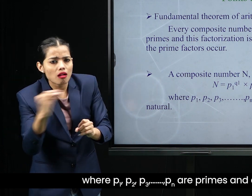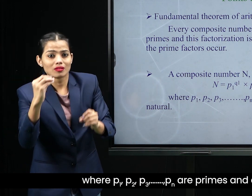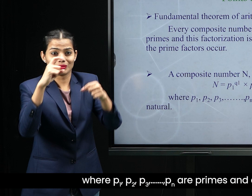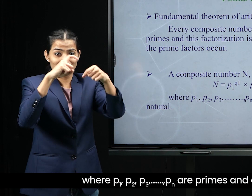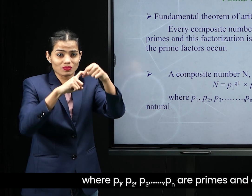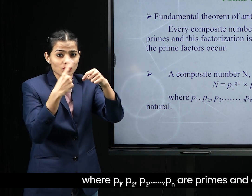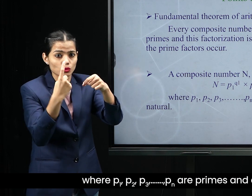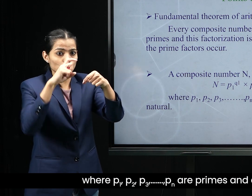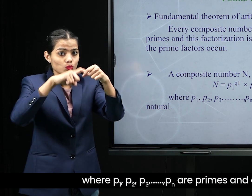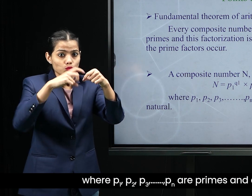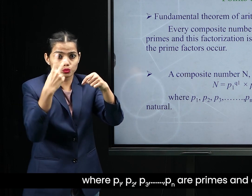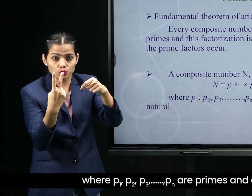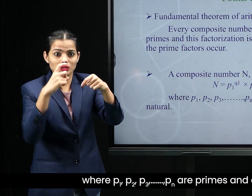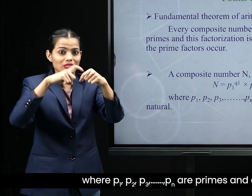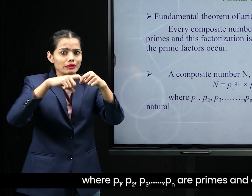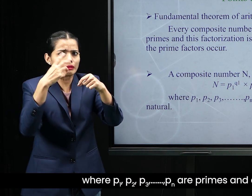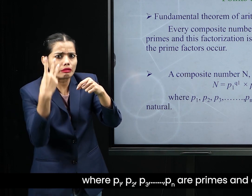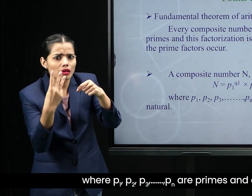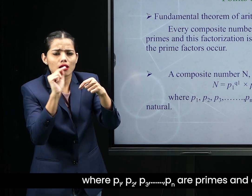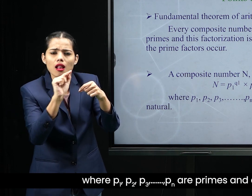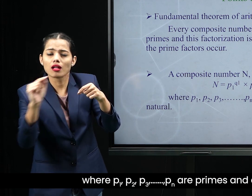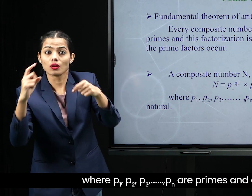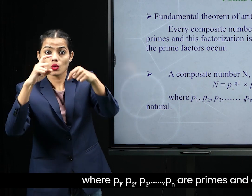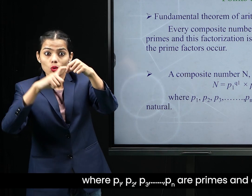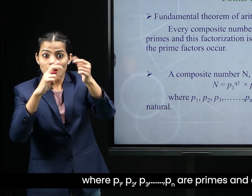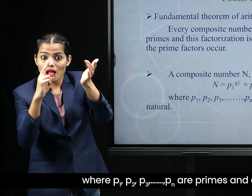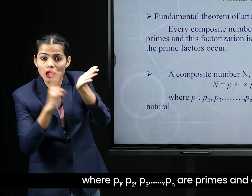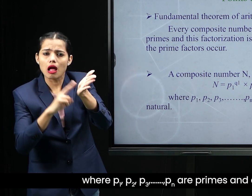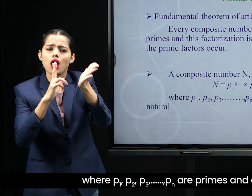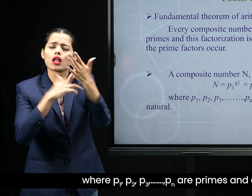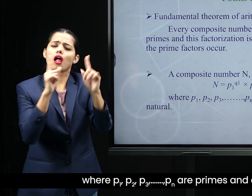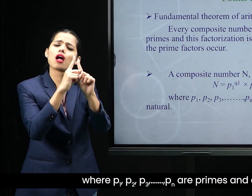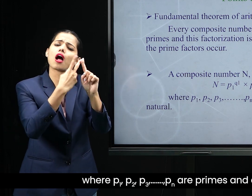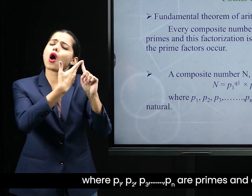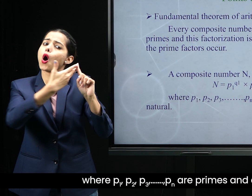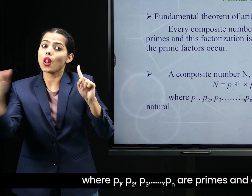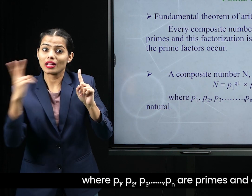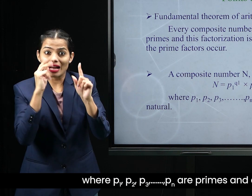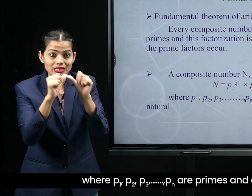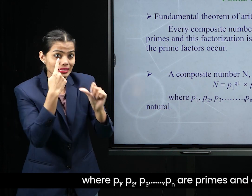q1, q2, q3 and so on, qn are natural.